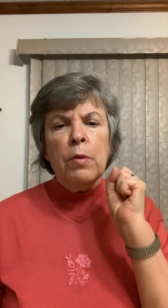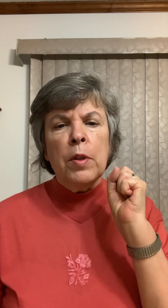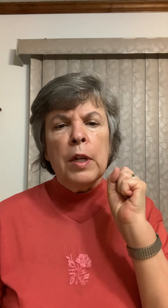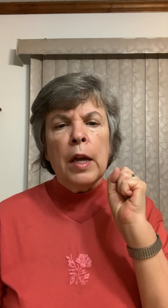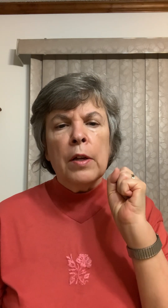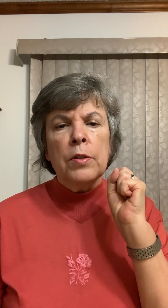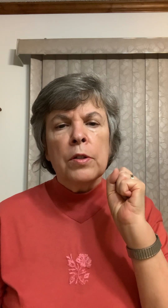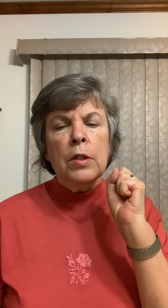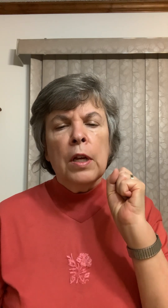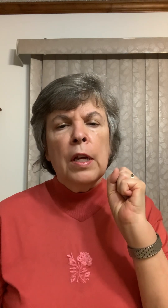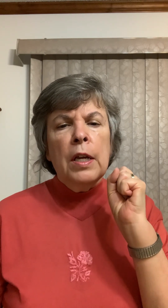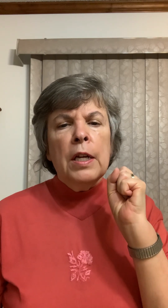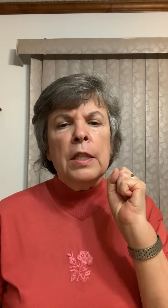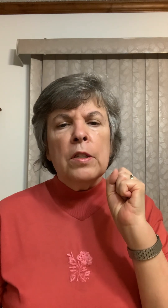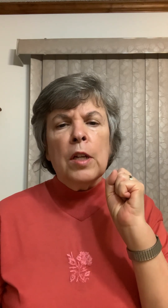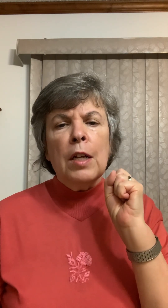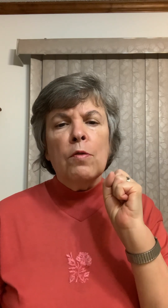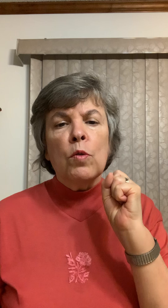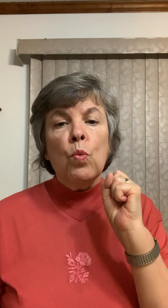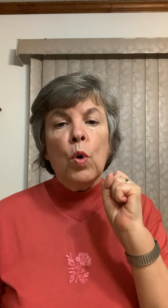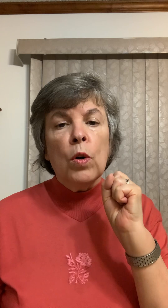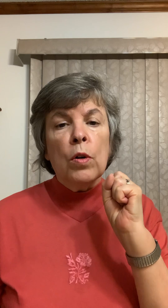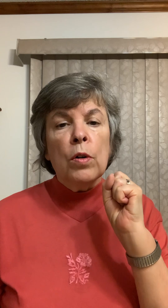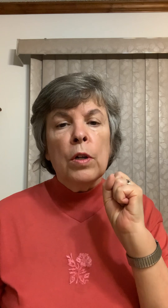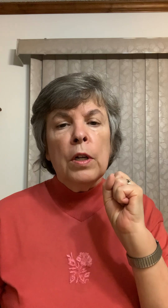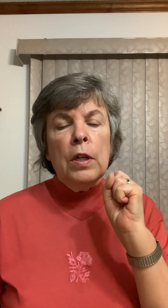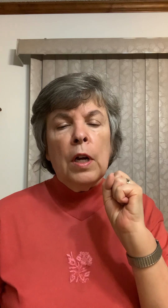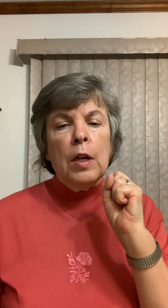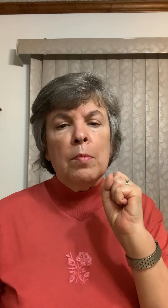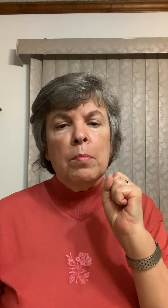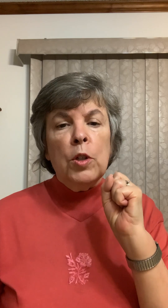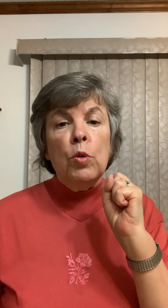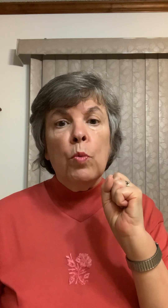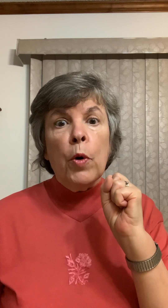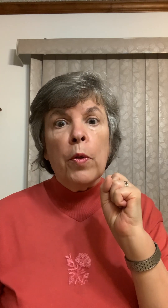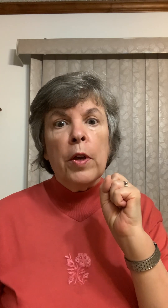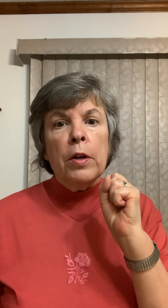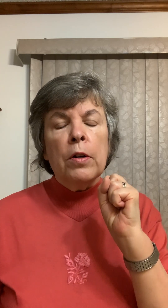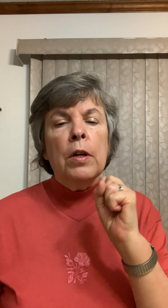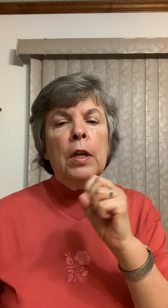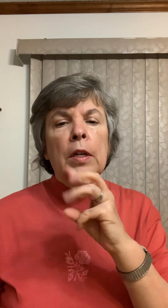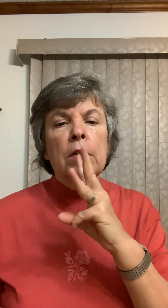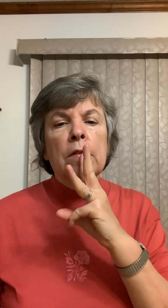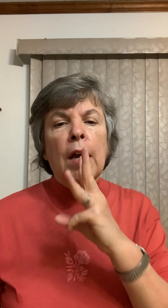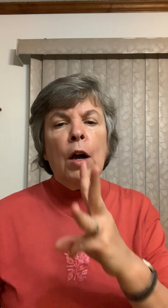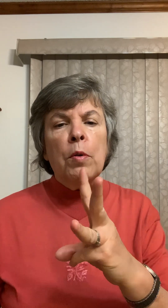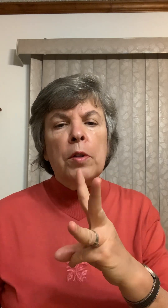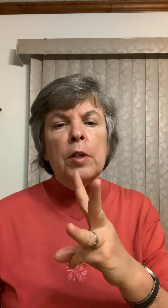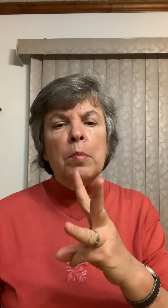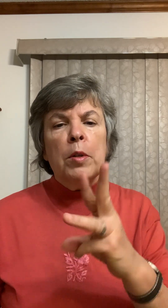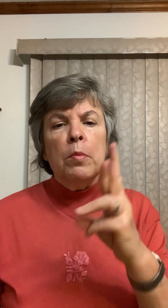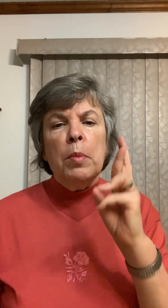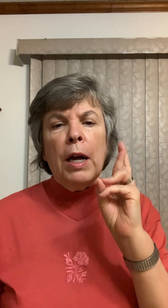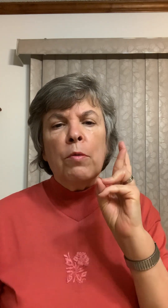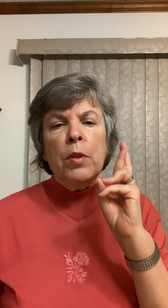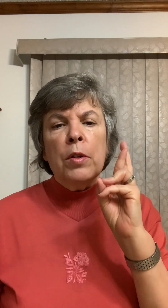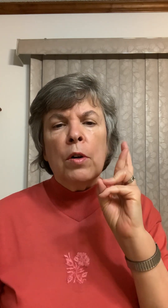an S. And the sign for were, you were there, is out with a W, back with an